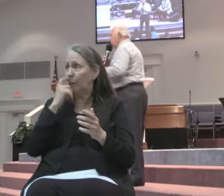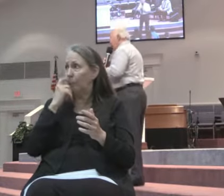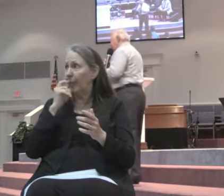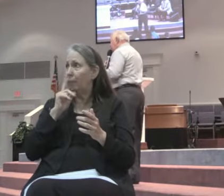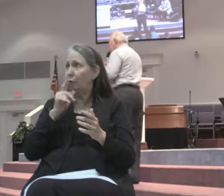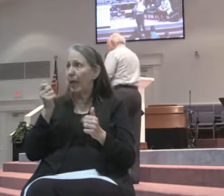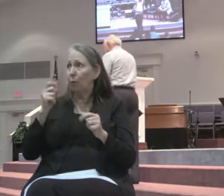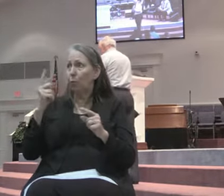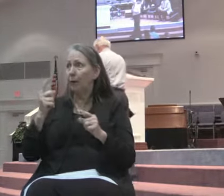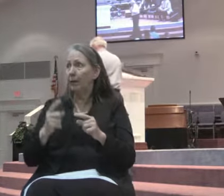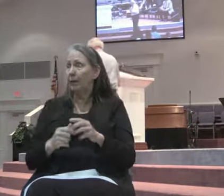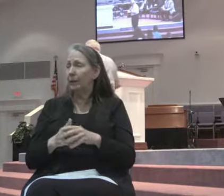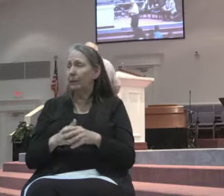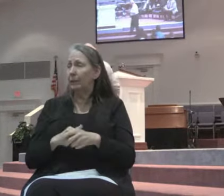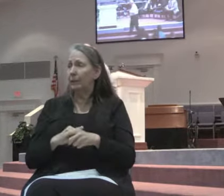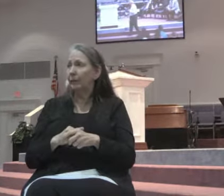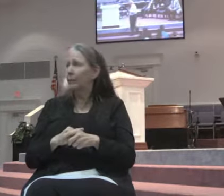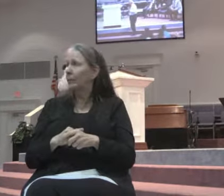Anybody?